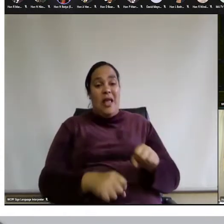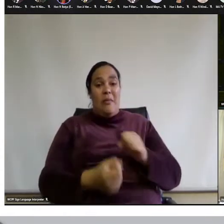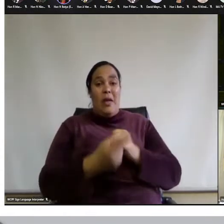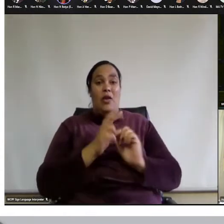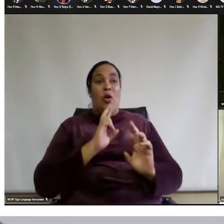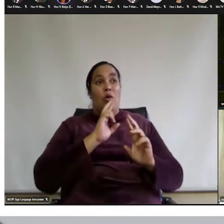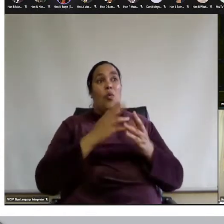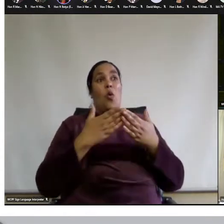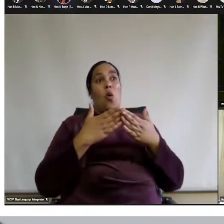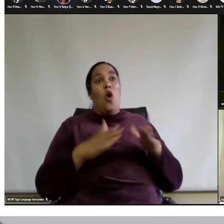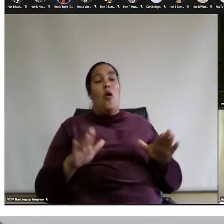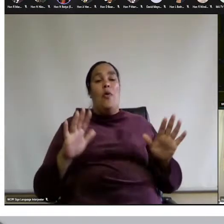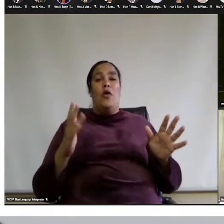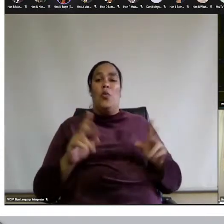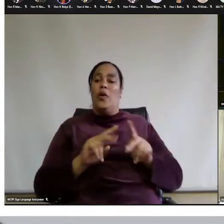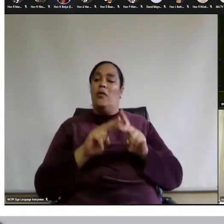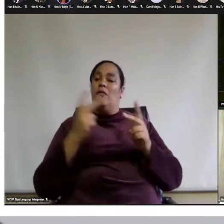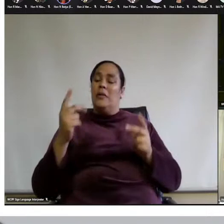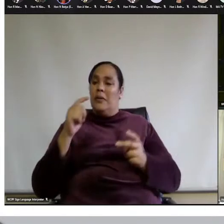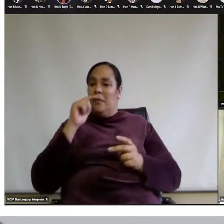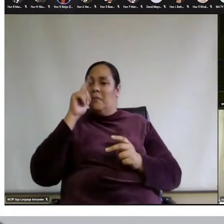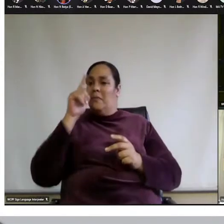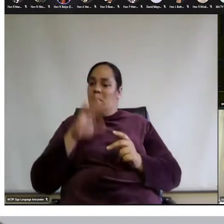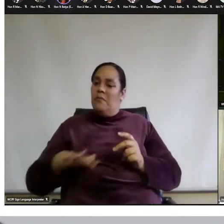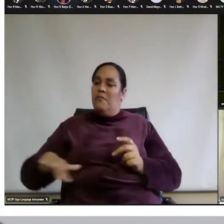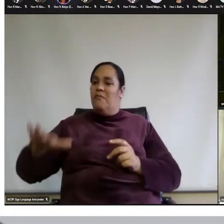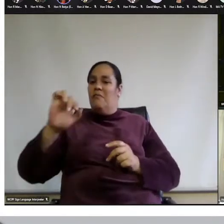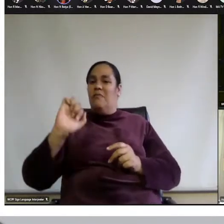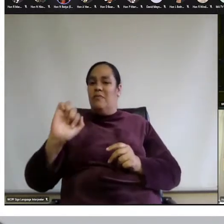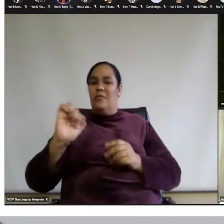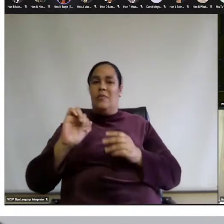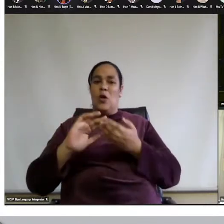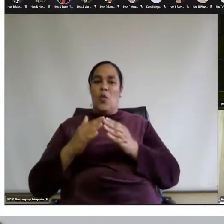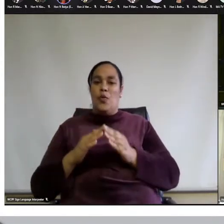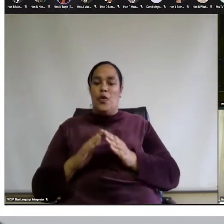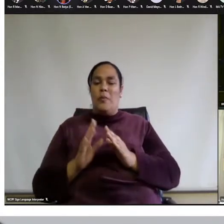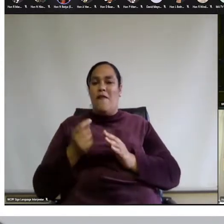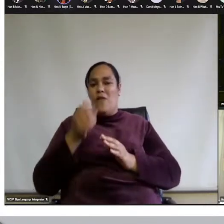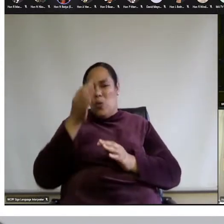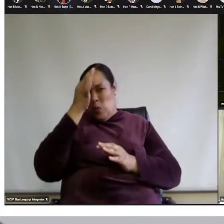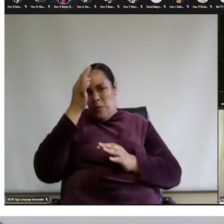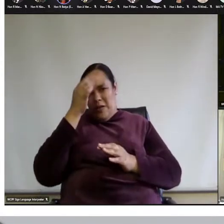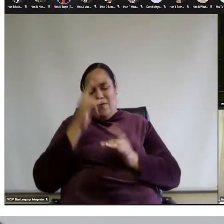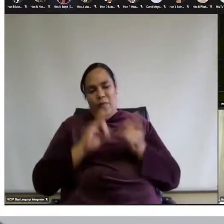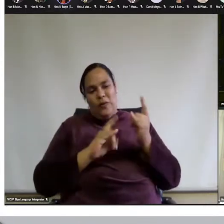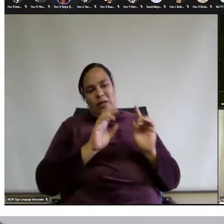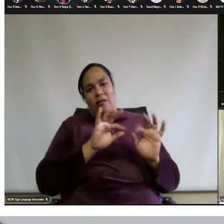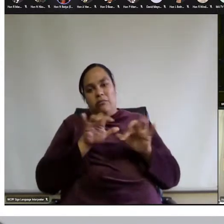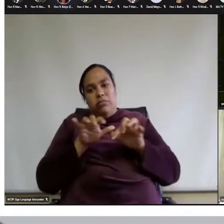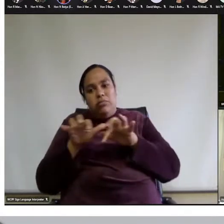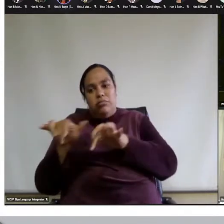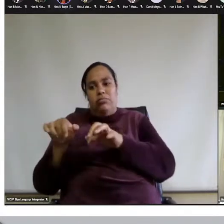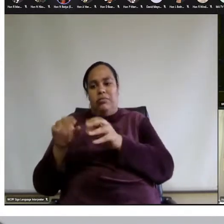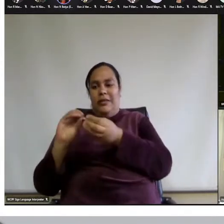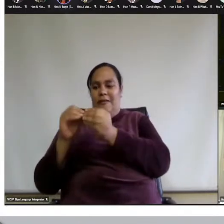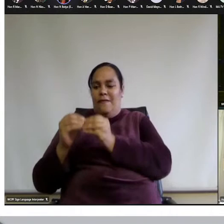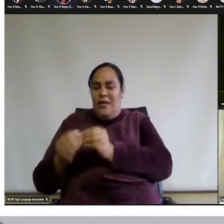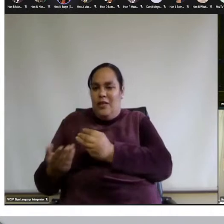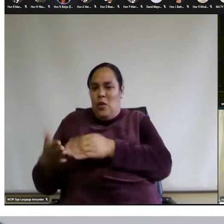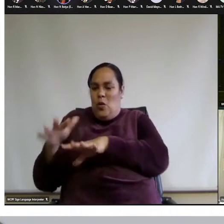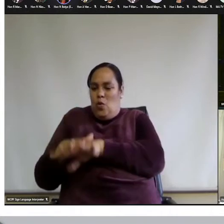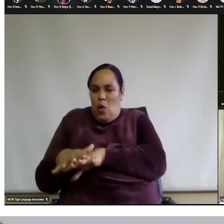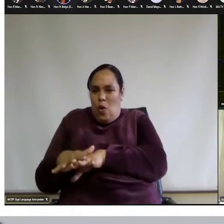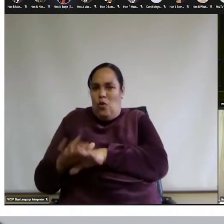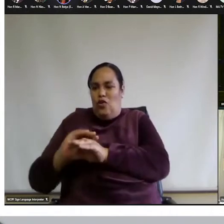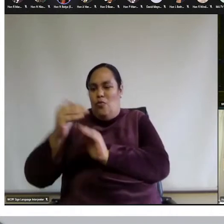openly in the leafy suburbs, it would have been taken only a few minutes for the city to rush to the area and close it down in order to